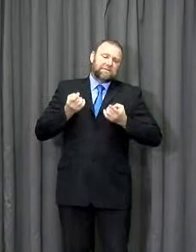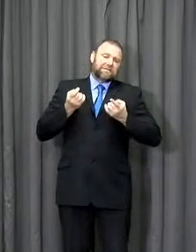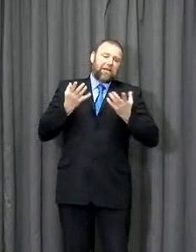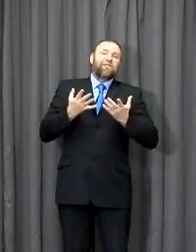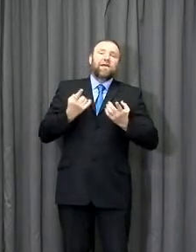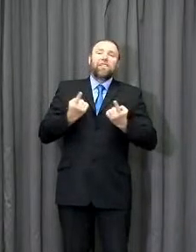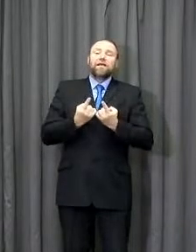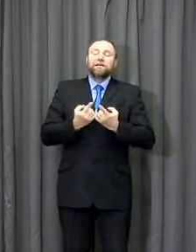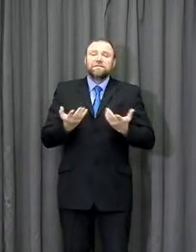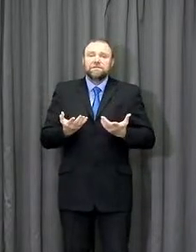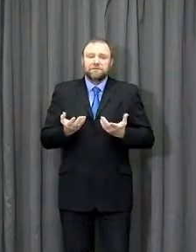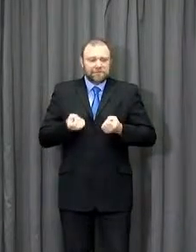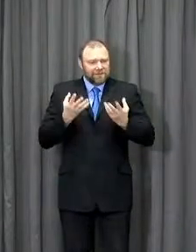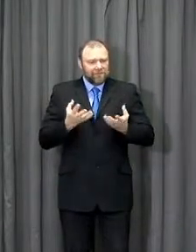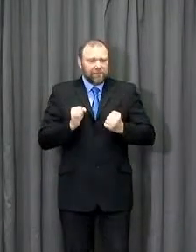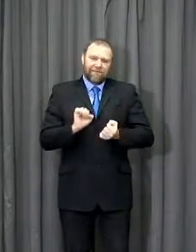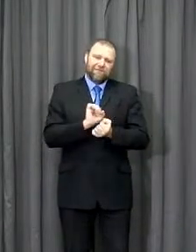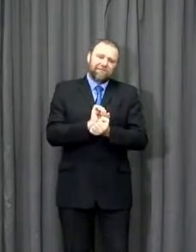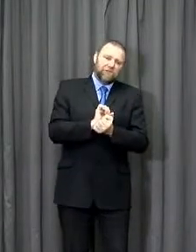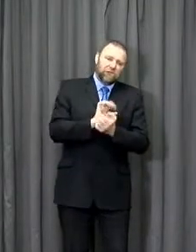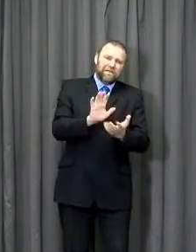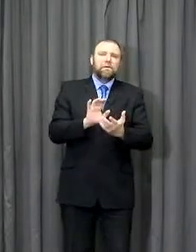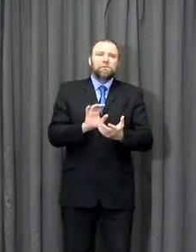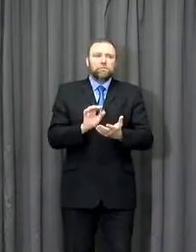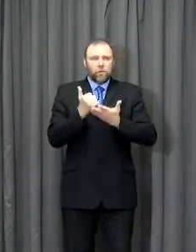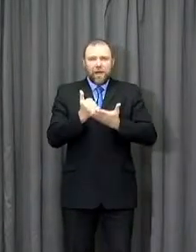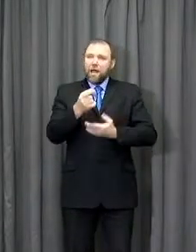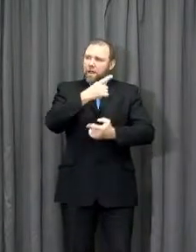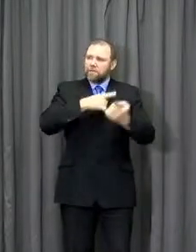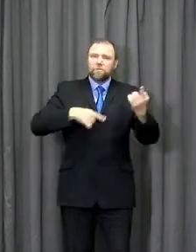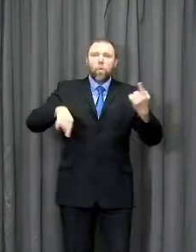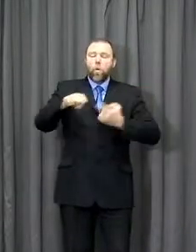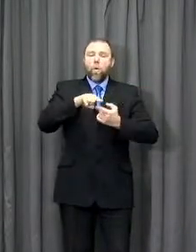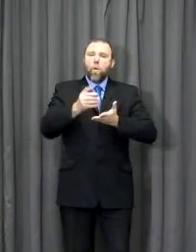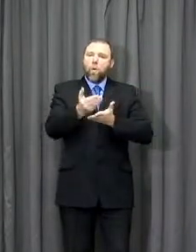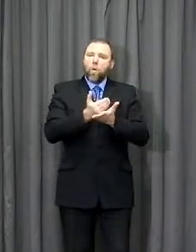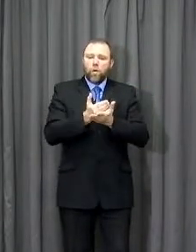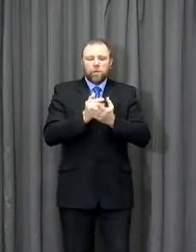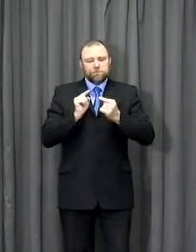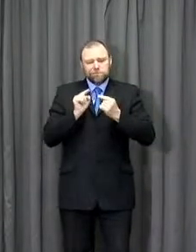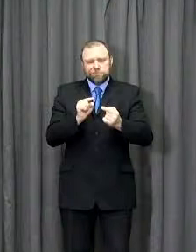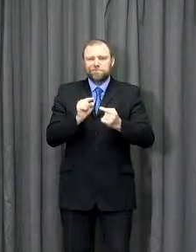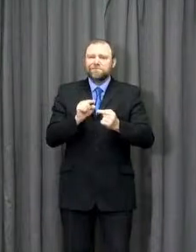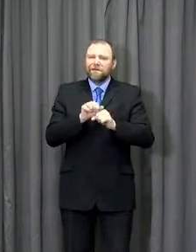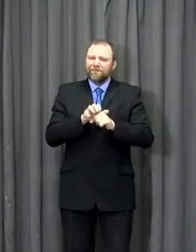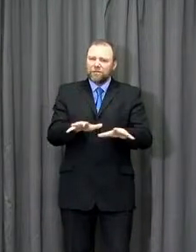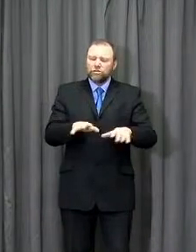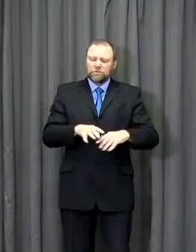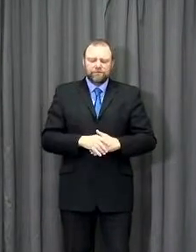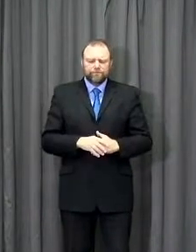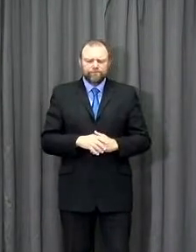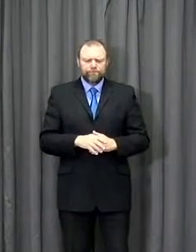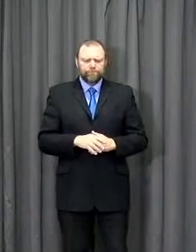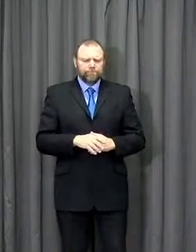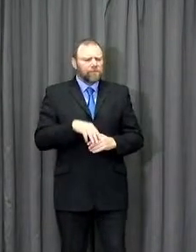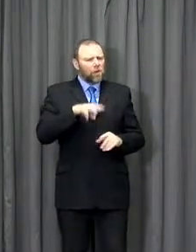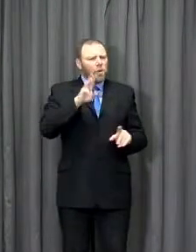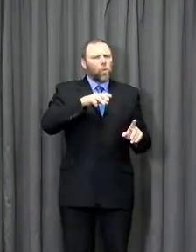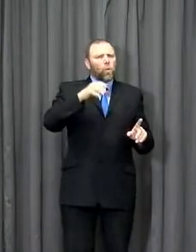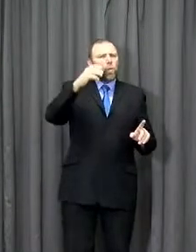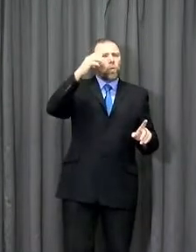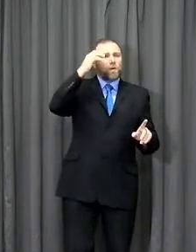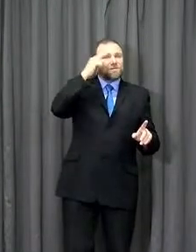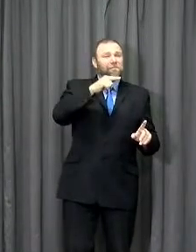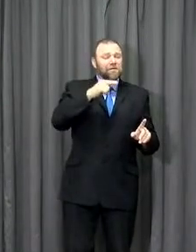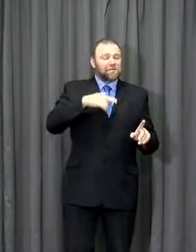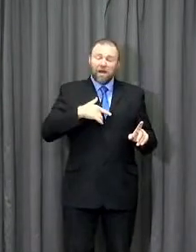given up their liberties and their freedoms to help all of us fight this infection. In terms of Welsh Government, the discourse has been